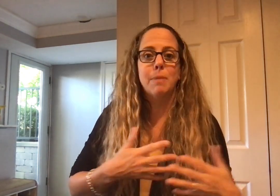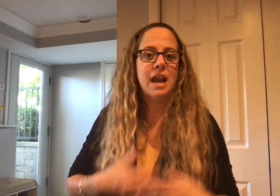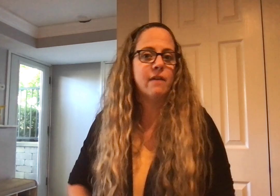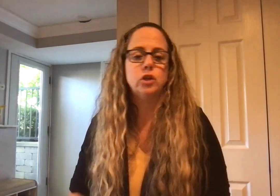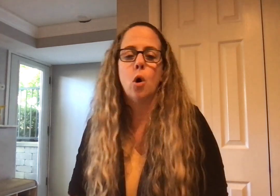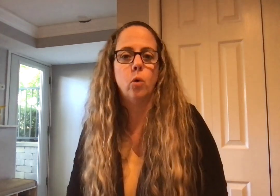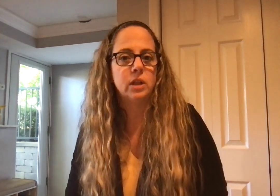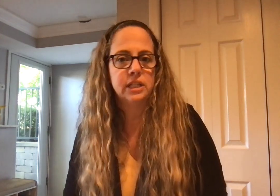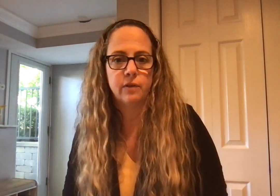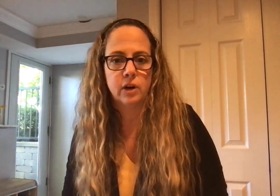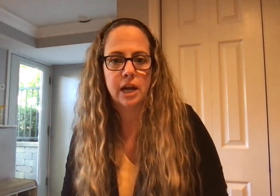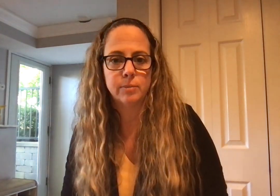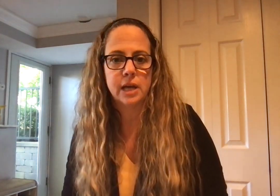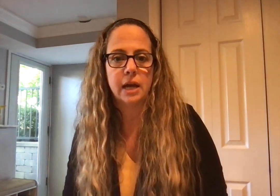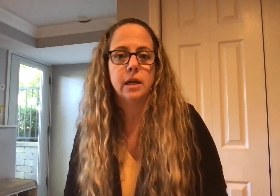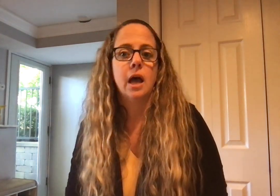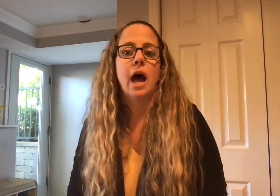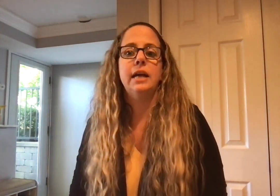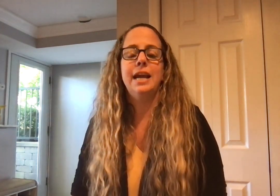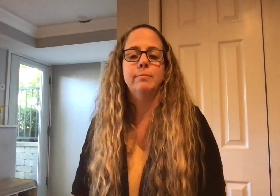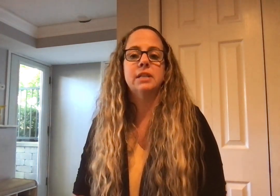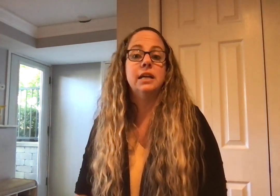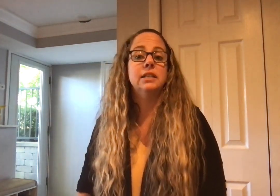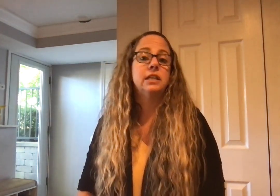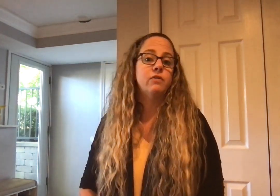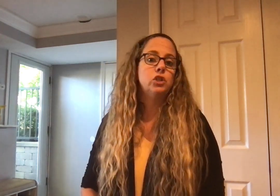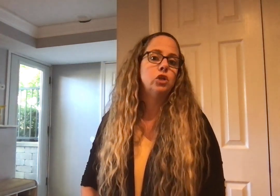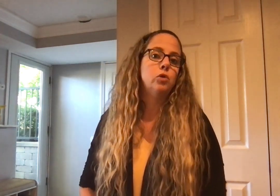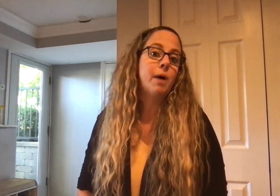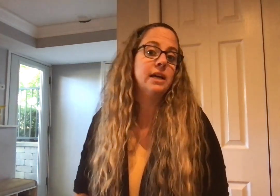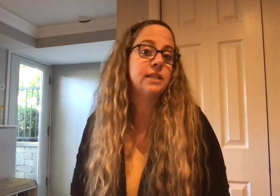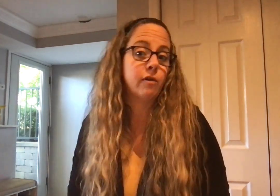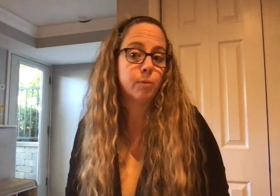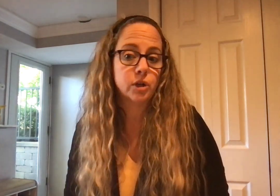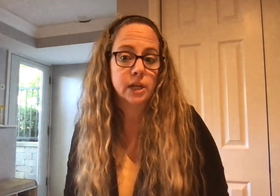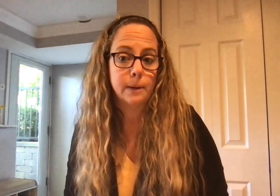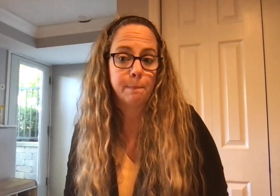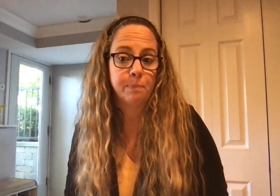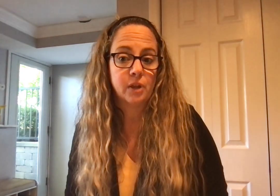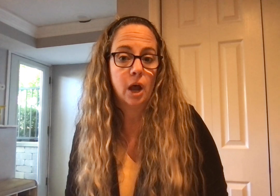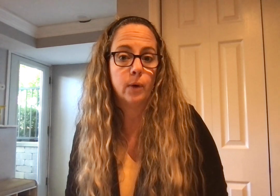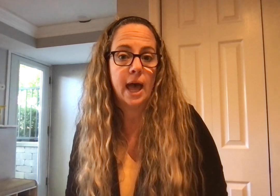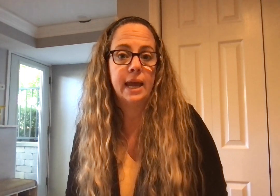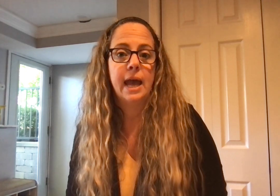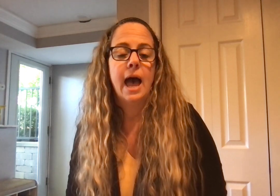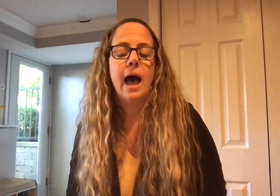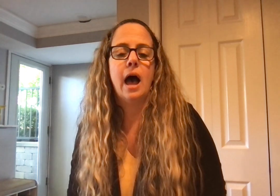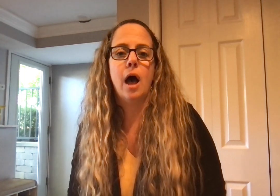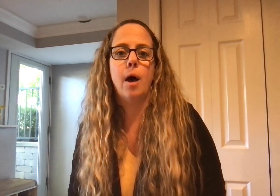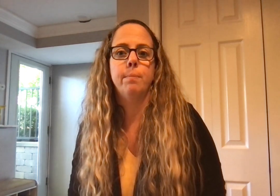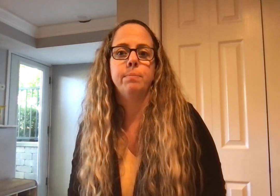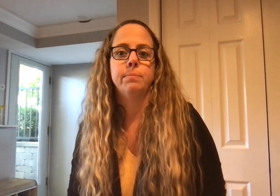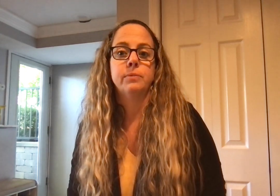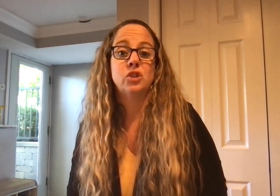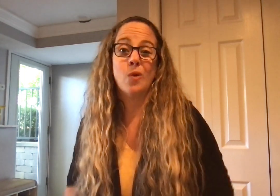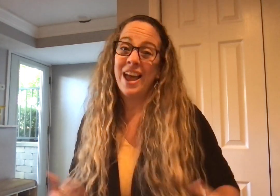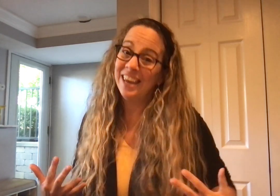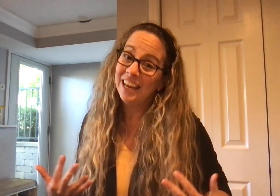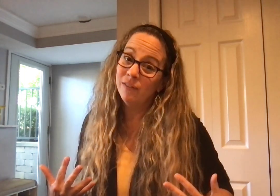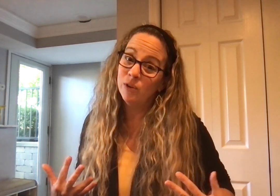have a totally different name sign. A name sign is given to you by a deaf person, okay? So I can't give you guys